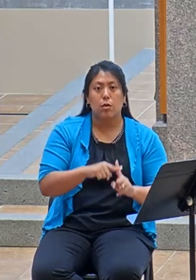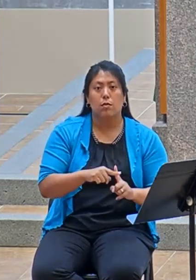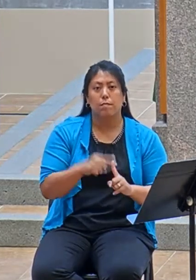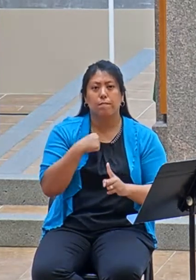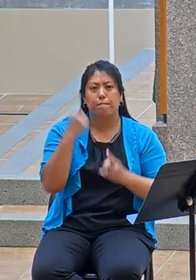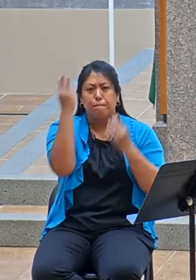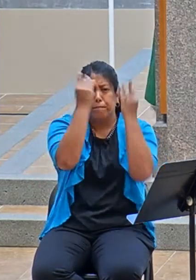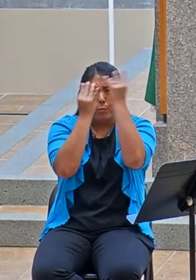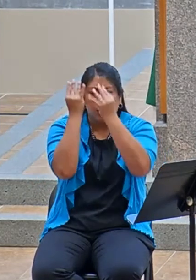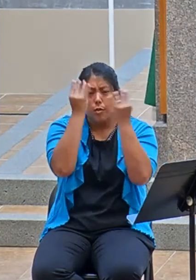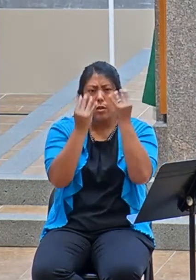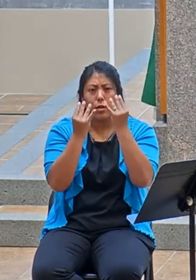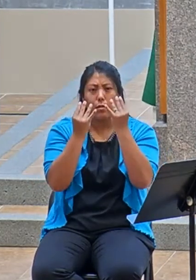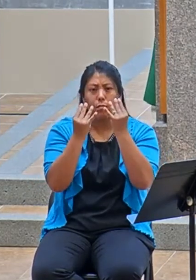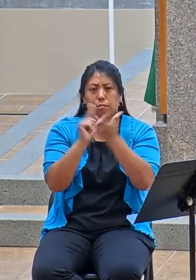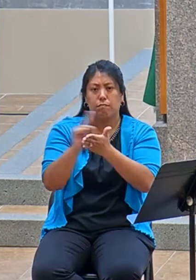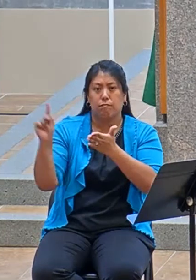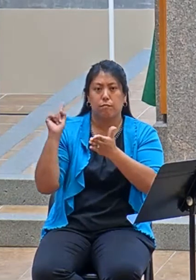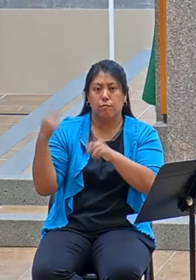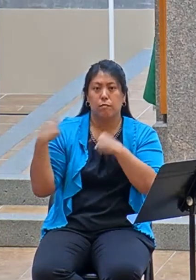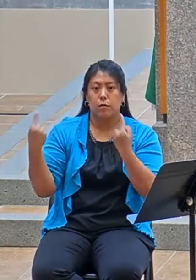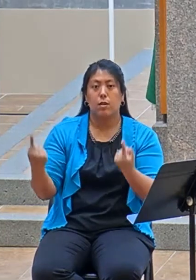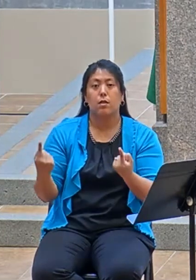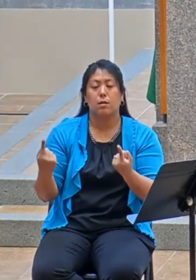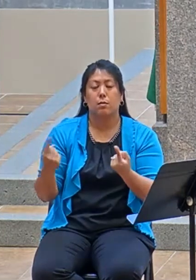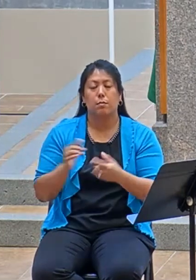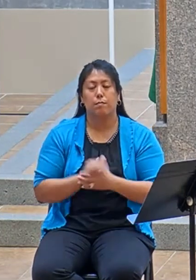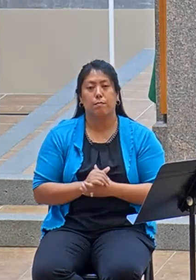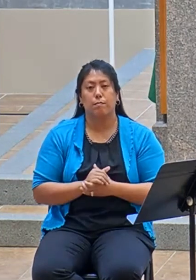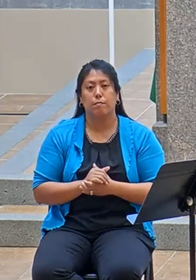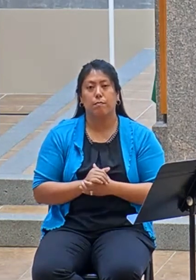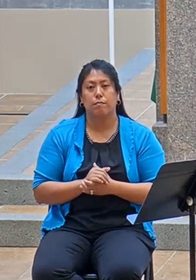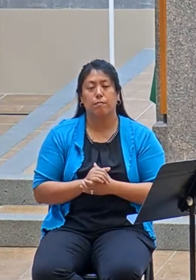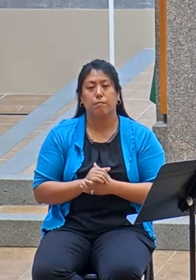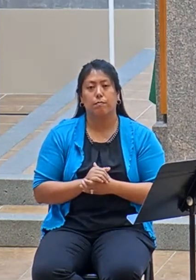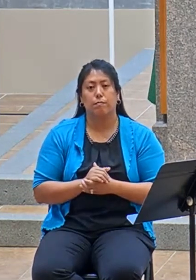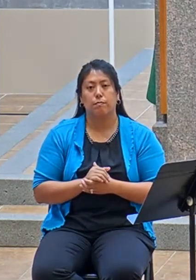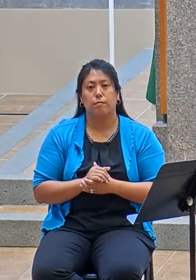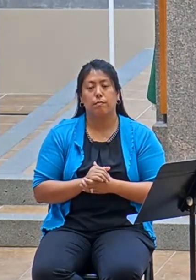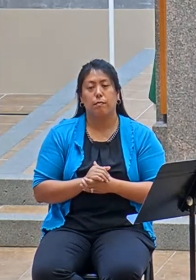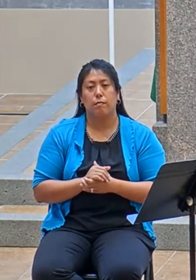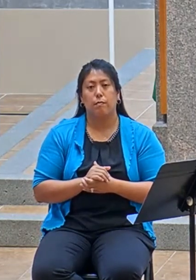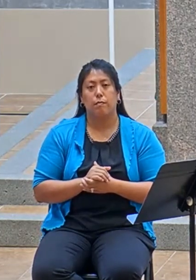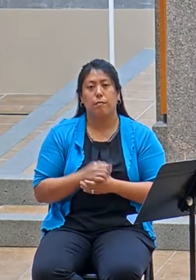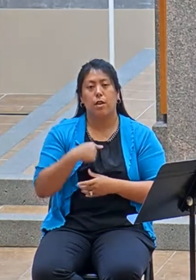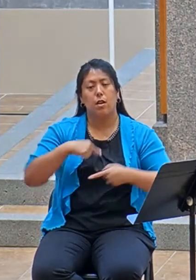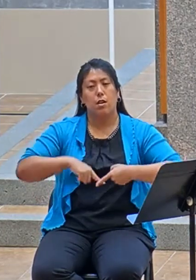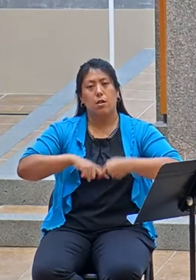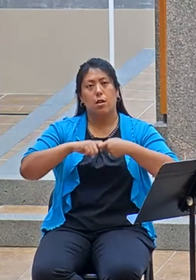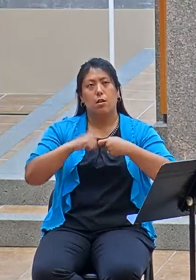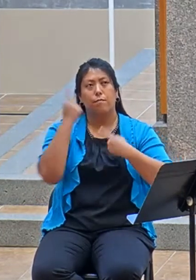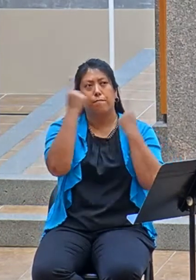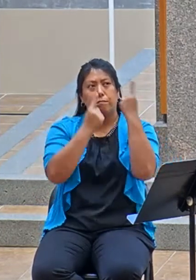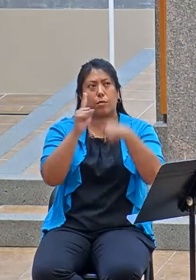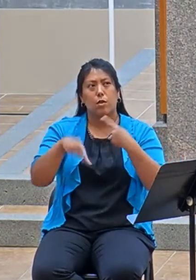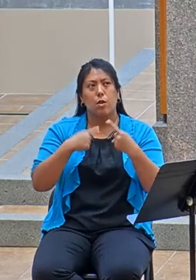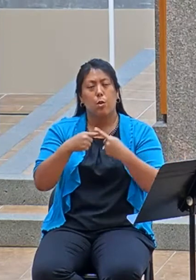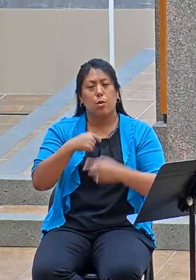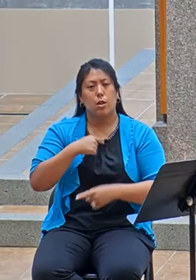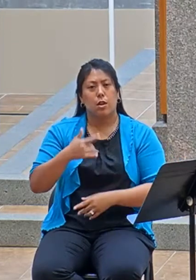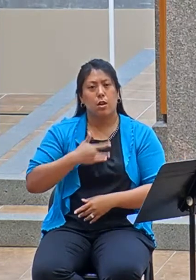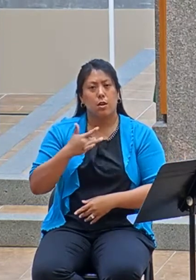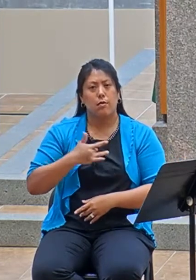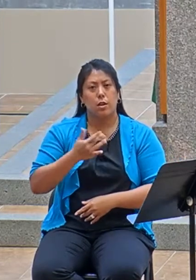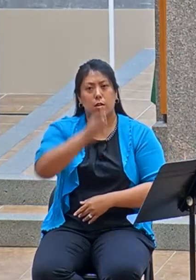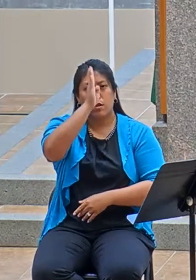this last week. When are the times this last week in my life even when I have felt